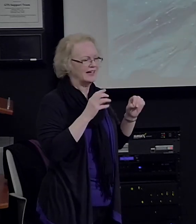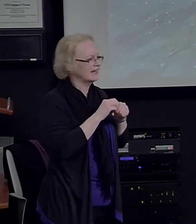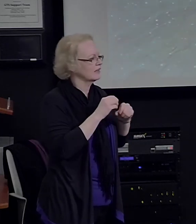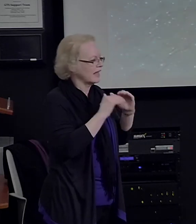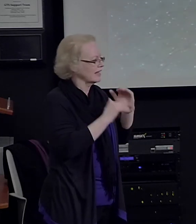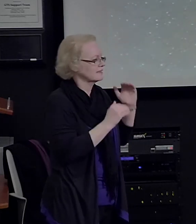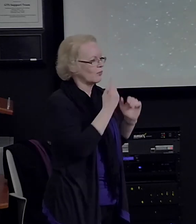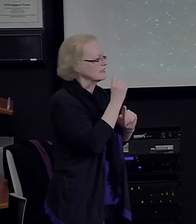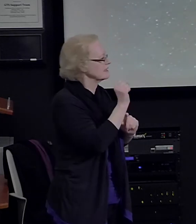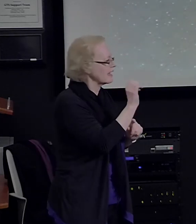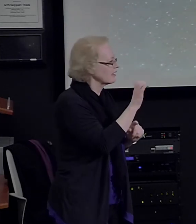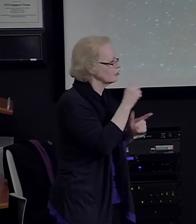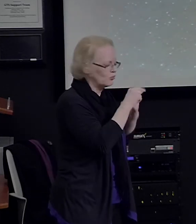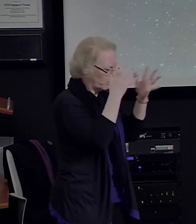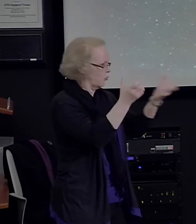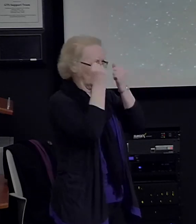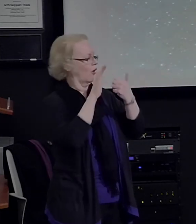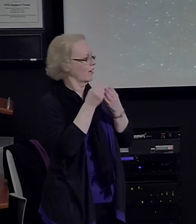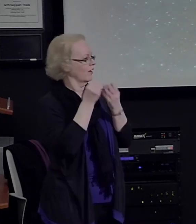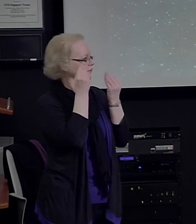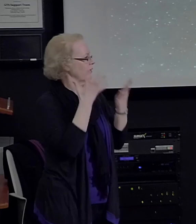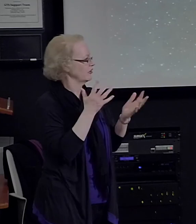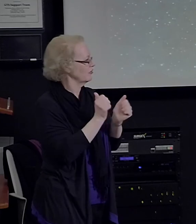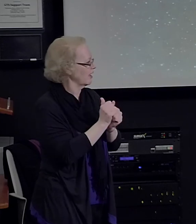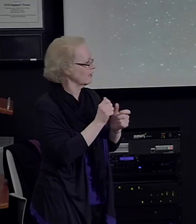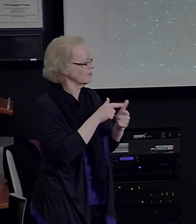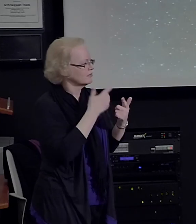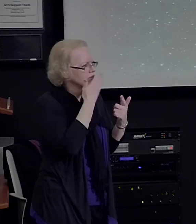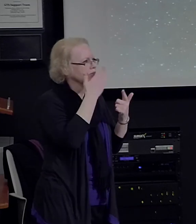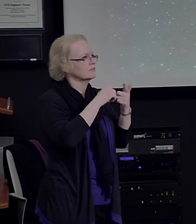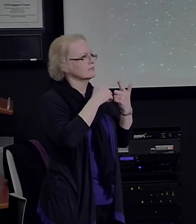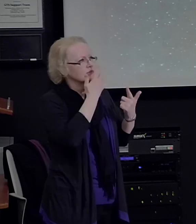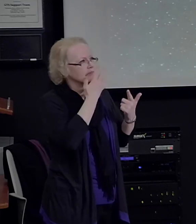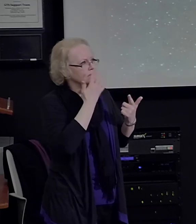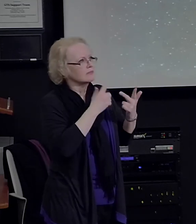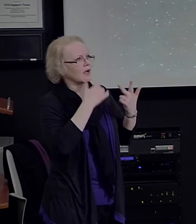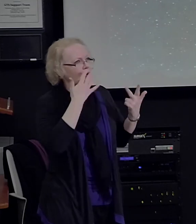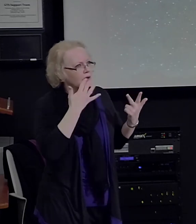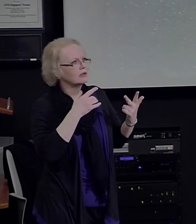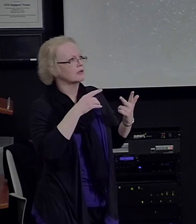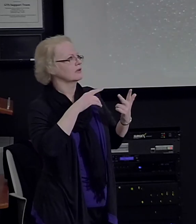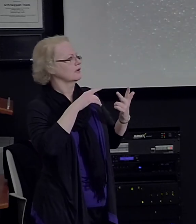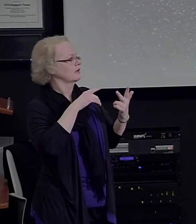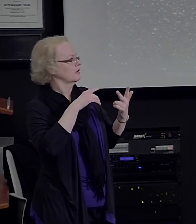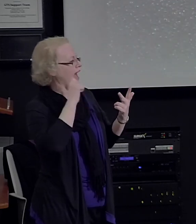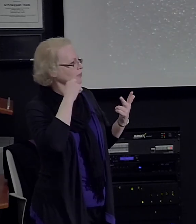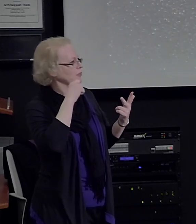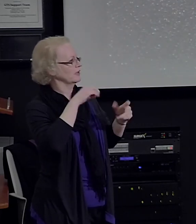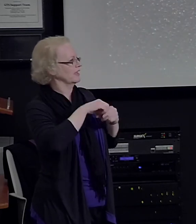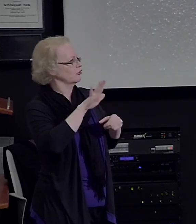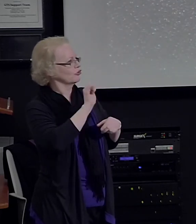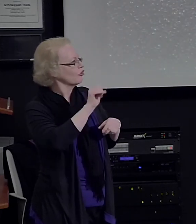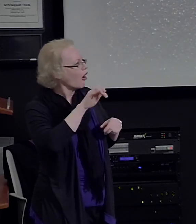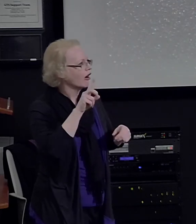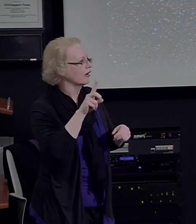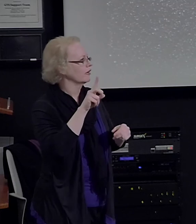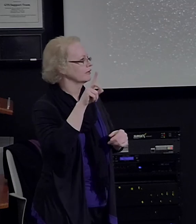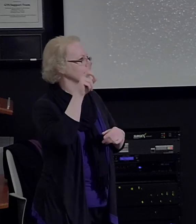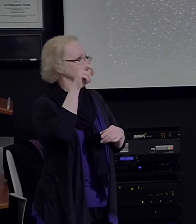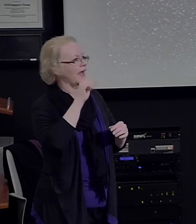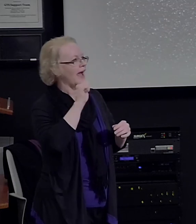of a second you pull all of this information together what it smells like what it looks like what color it is apples in your yard